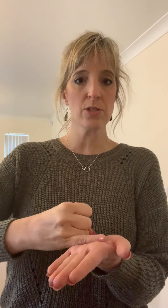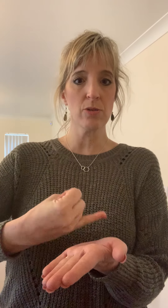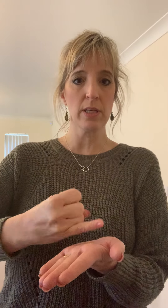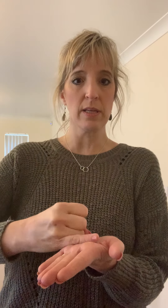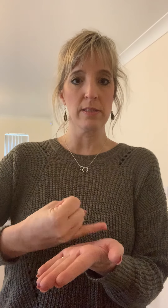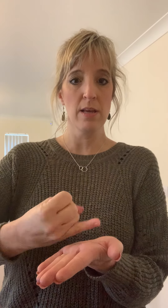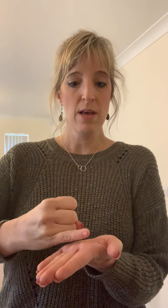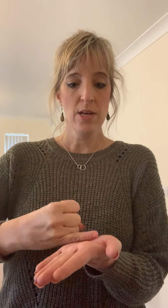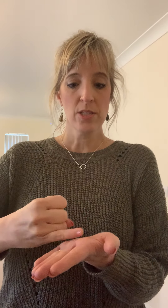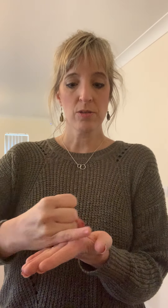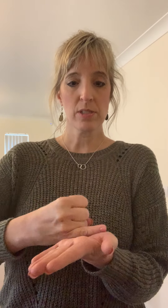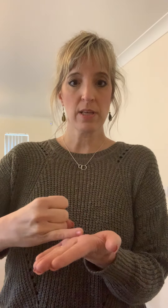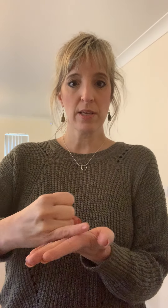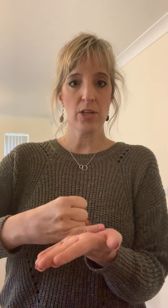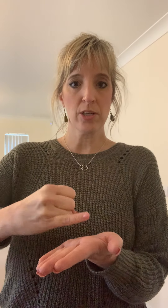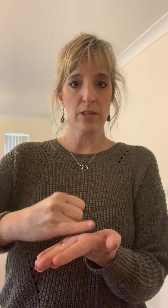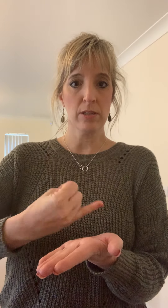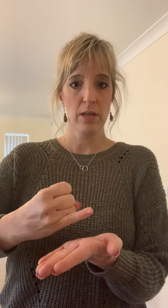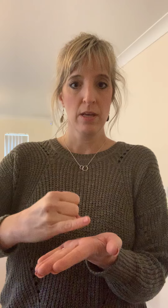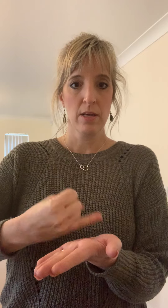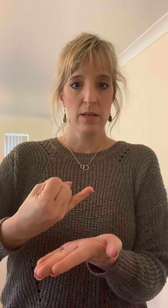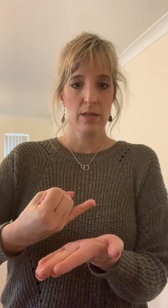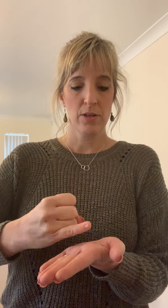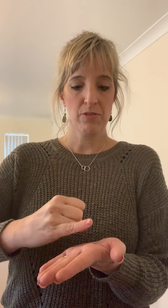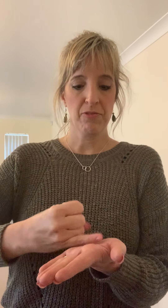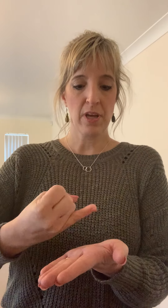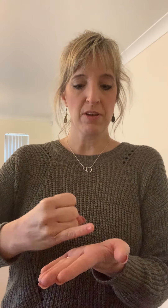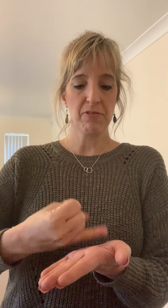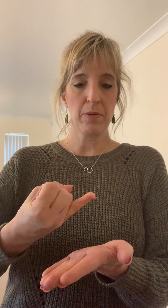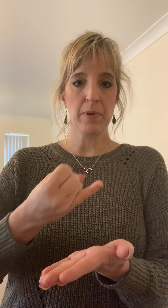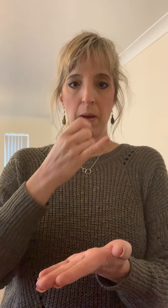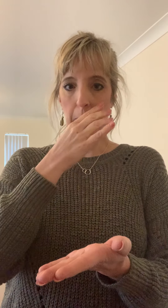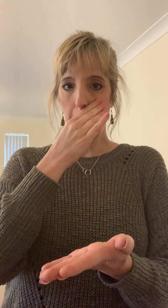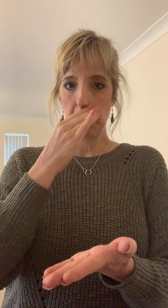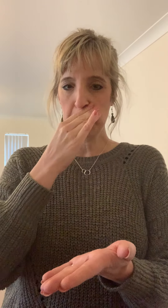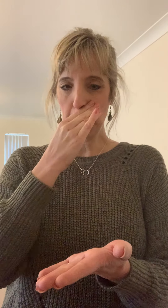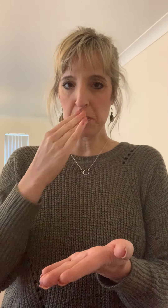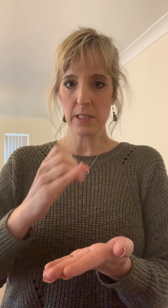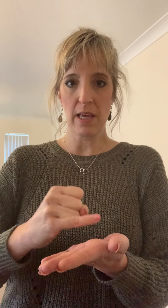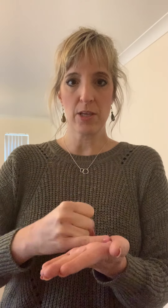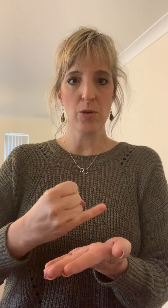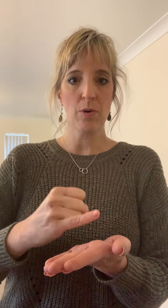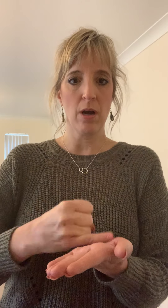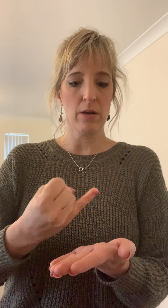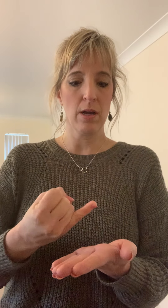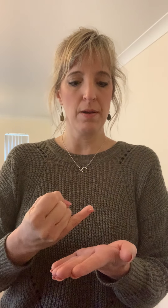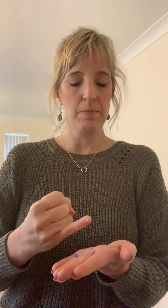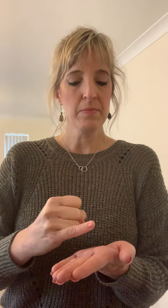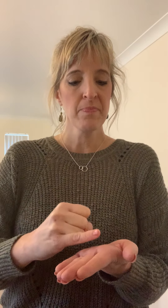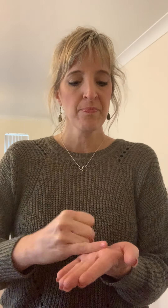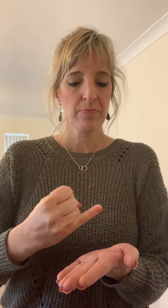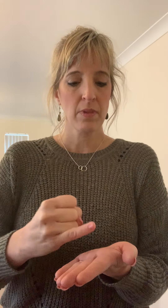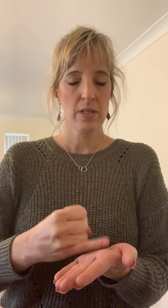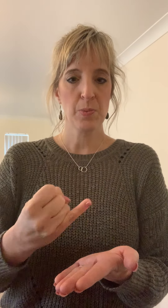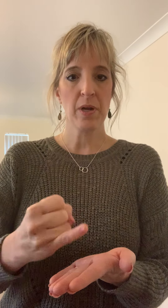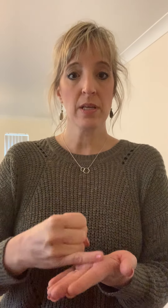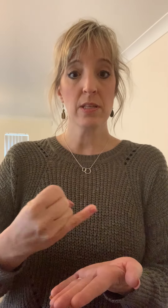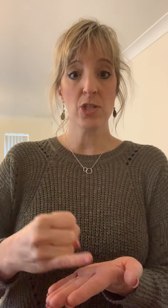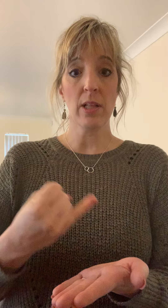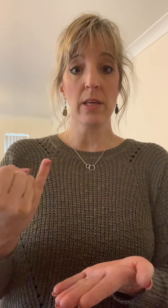go like this. So it's like you've kind of flip it up. So it's like you are spreading the jelly